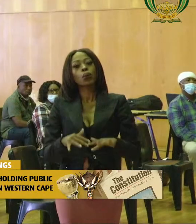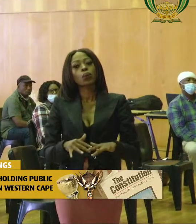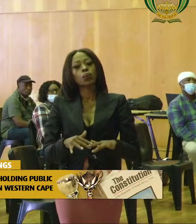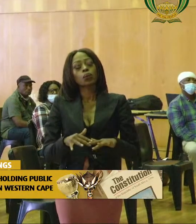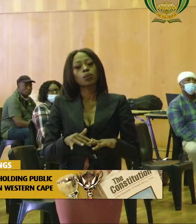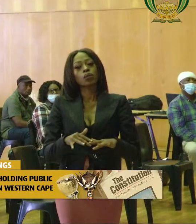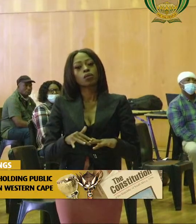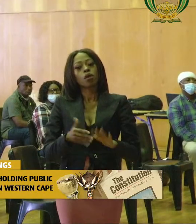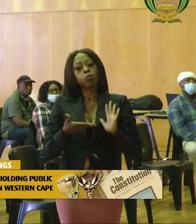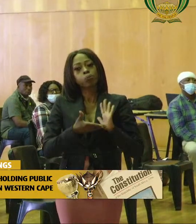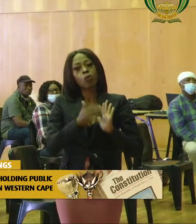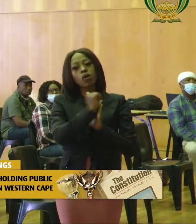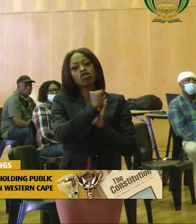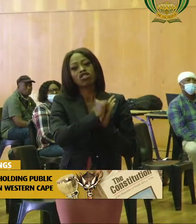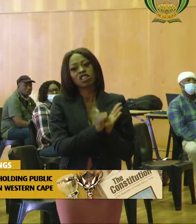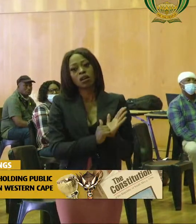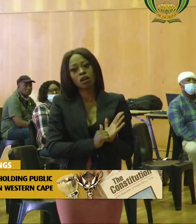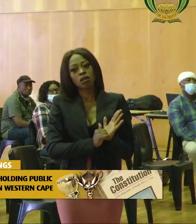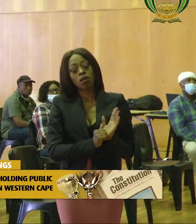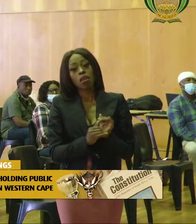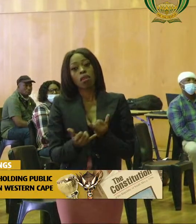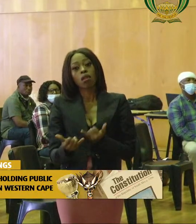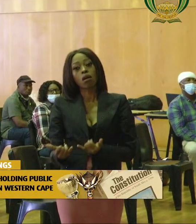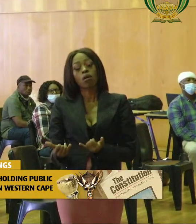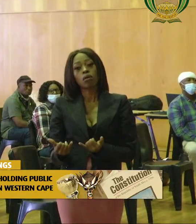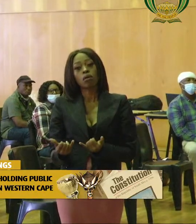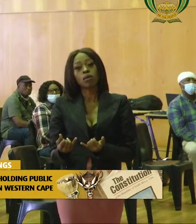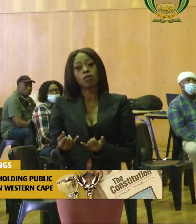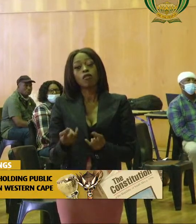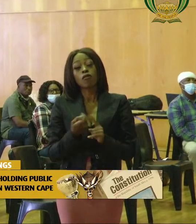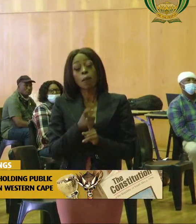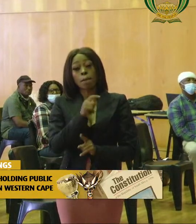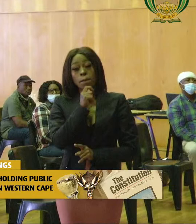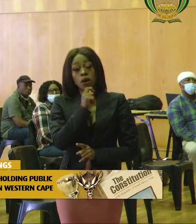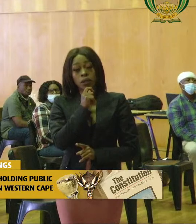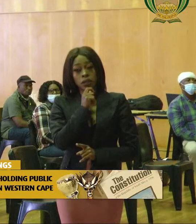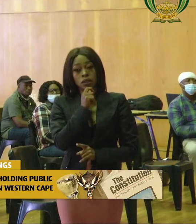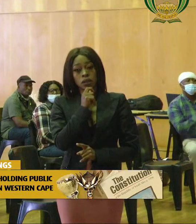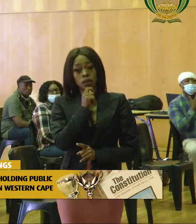item. Now, since in the morning,